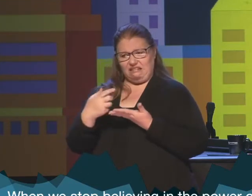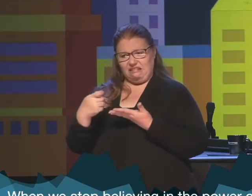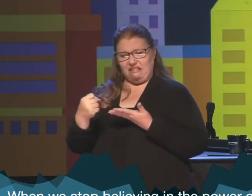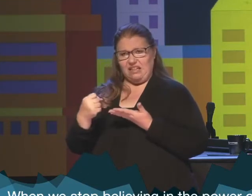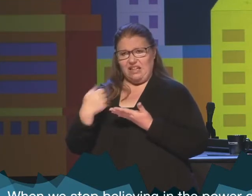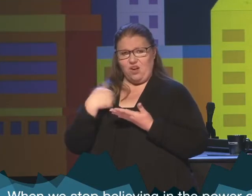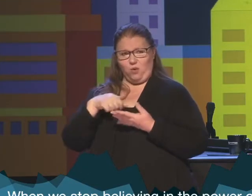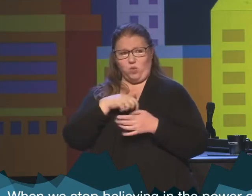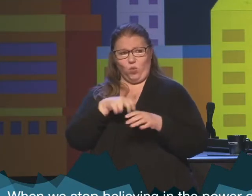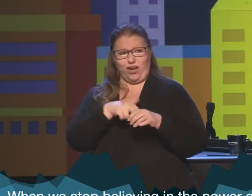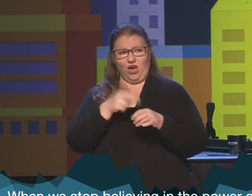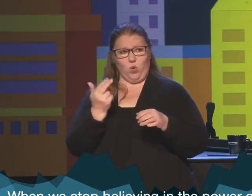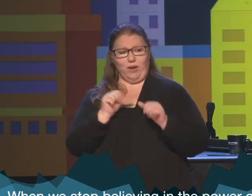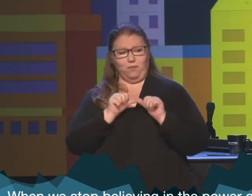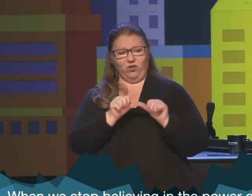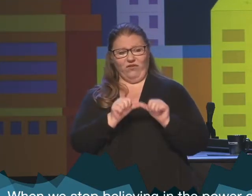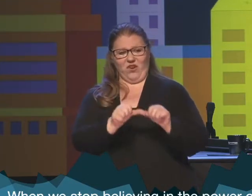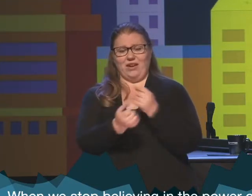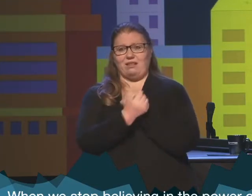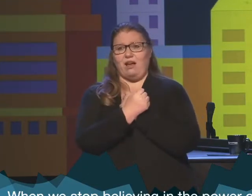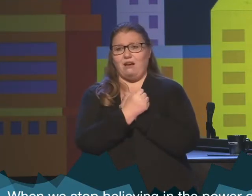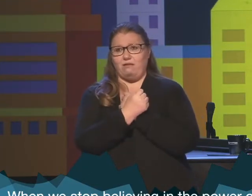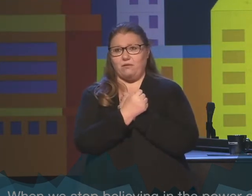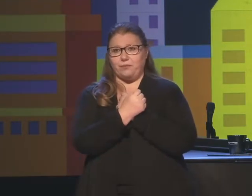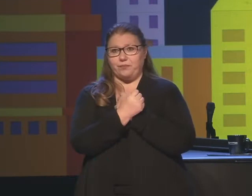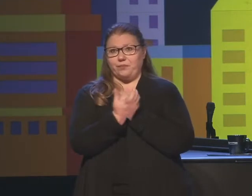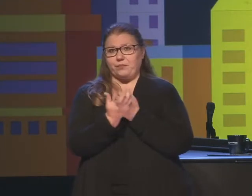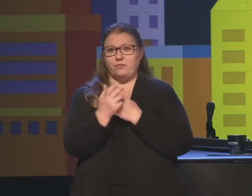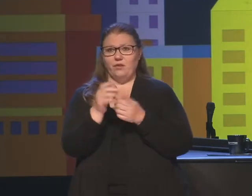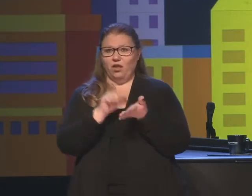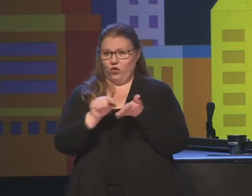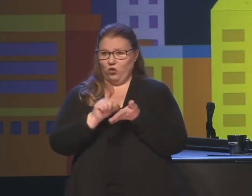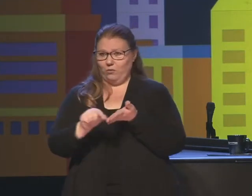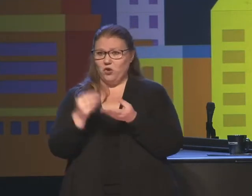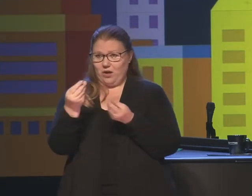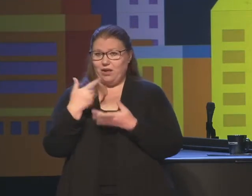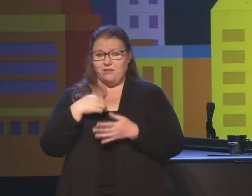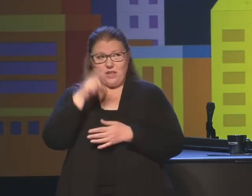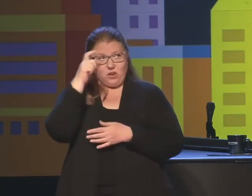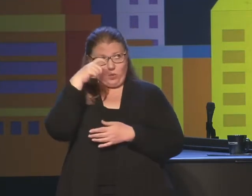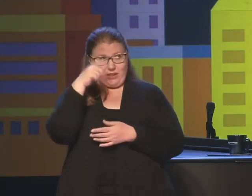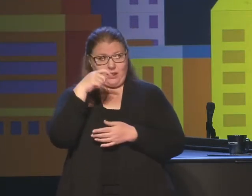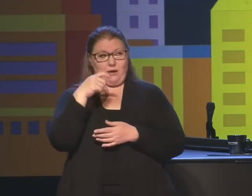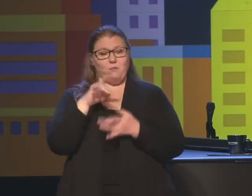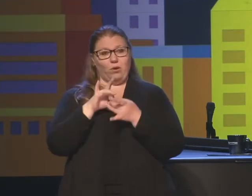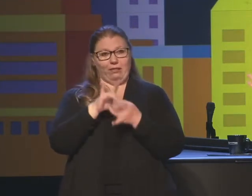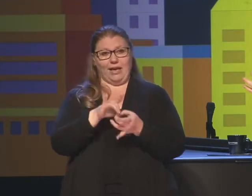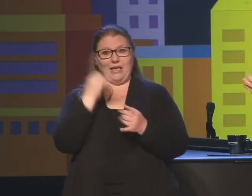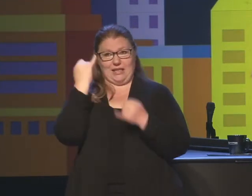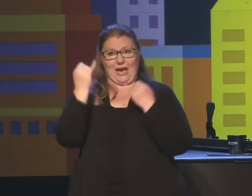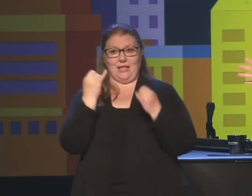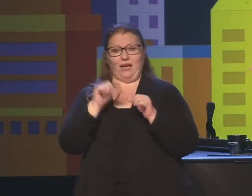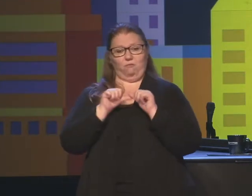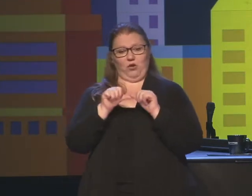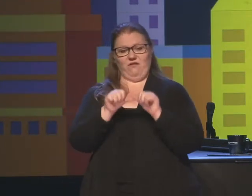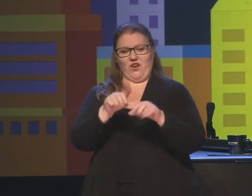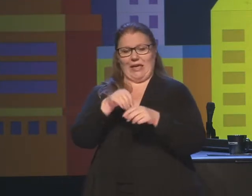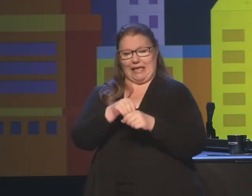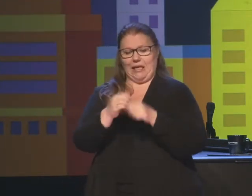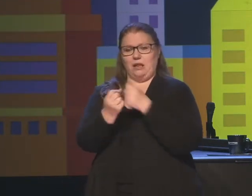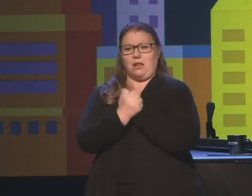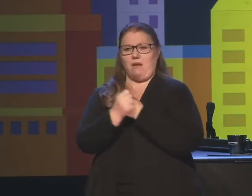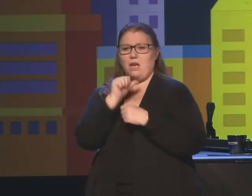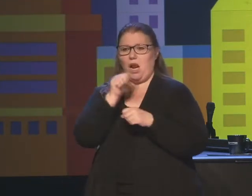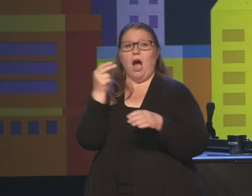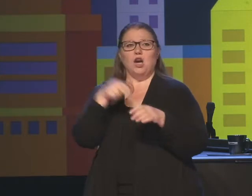quit persevering in this thing called love. Now, Scripture, I think, offers us a little bit of wisdom as it comes to this idea of persevering in love, like not